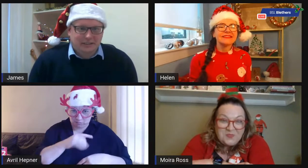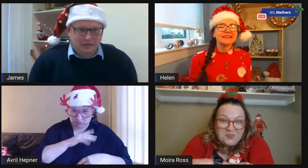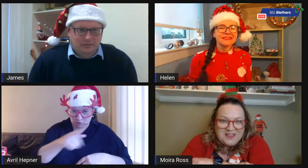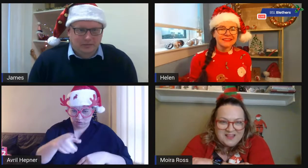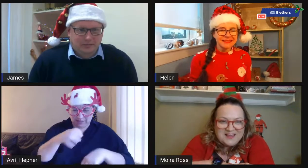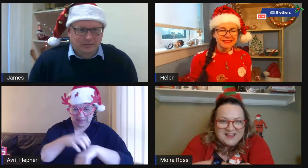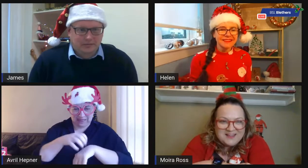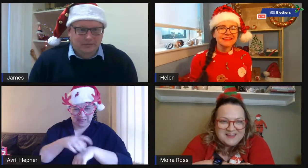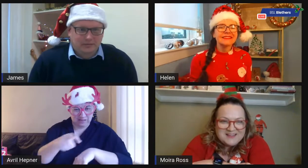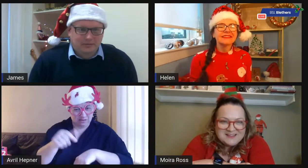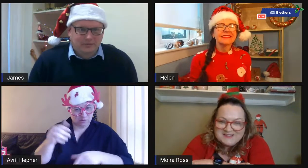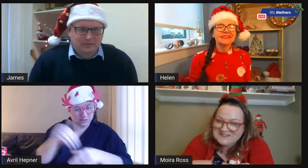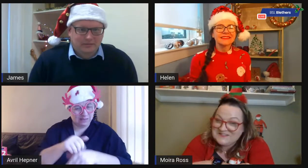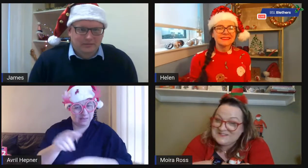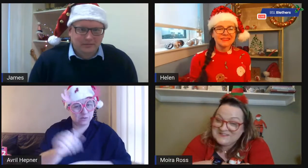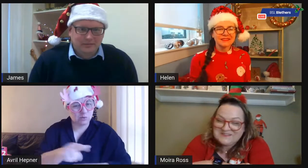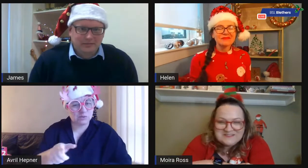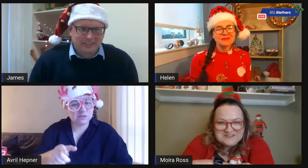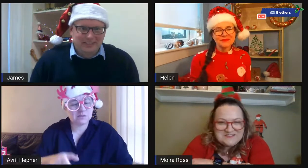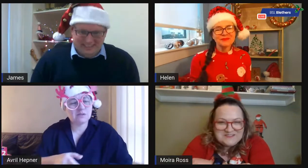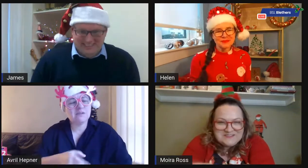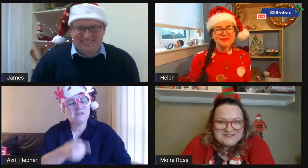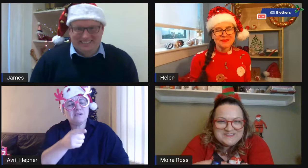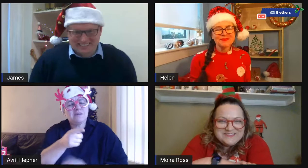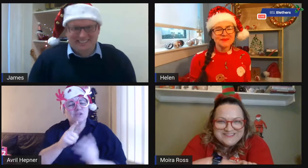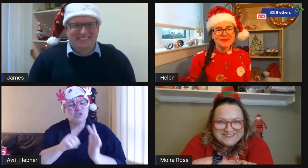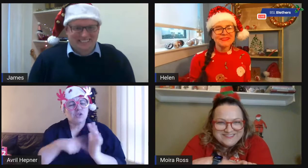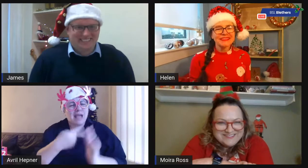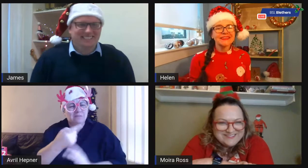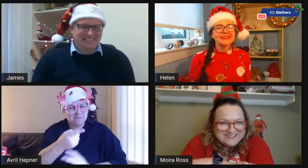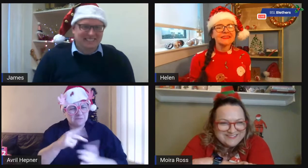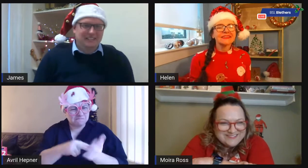Come Dancing's got a deaf person in. I think we should have Moira in the Bake Off next